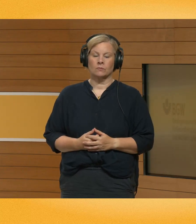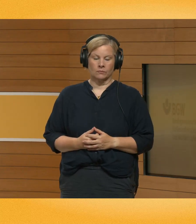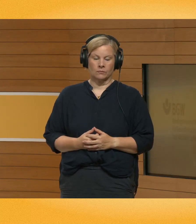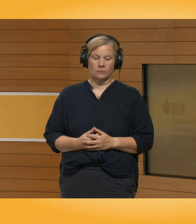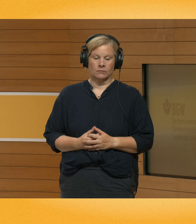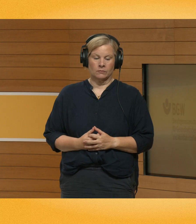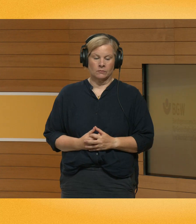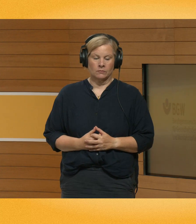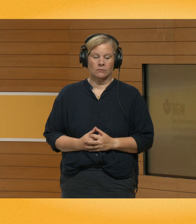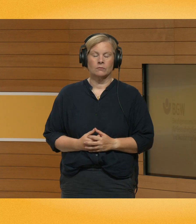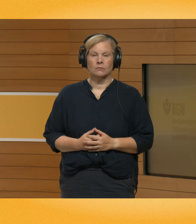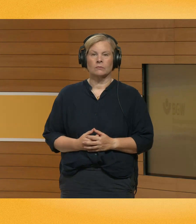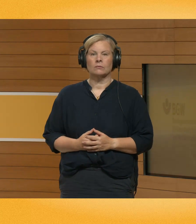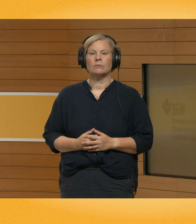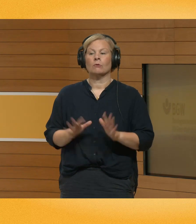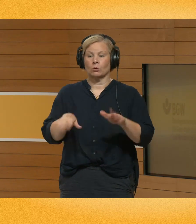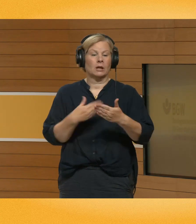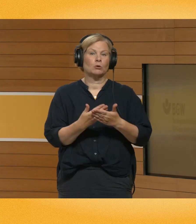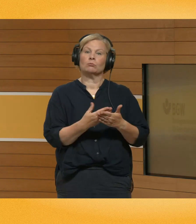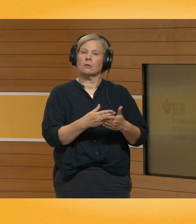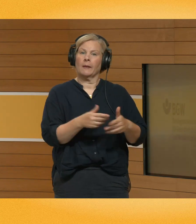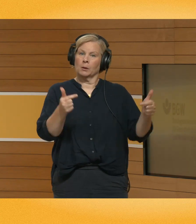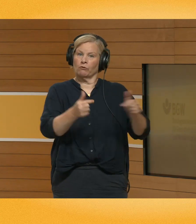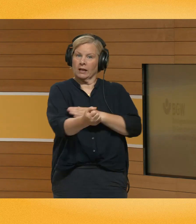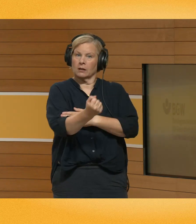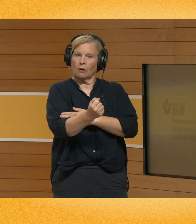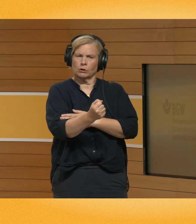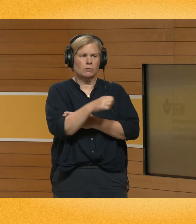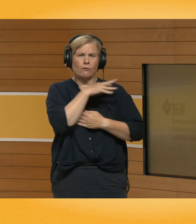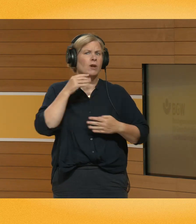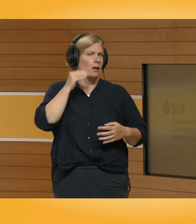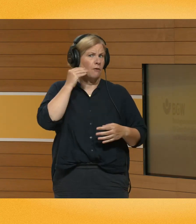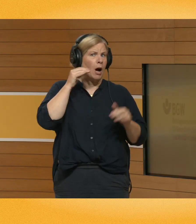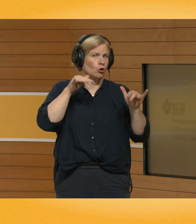improve this, but it's also possible to get their own